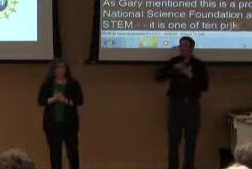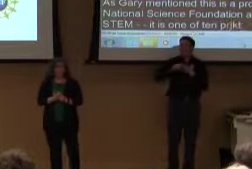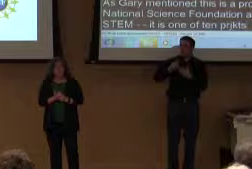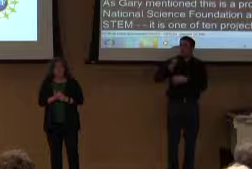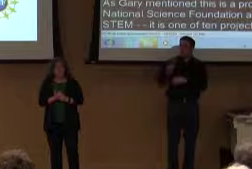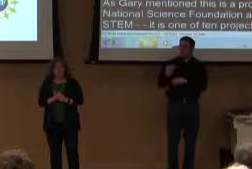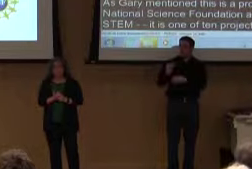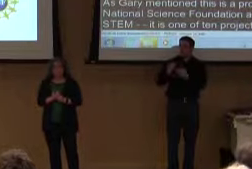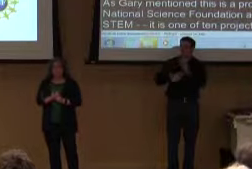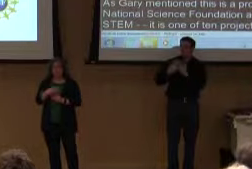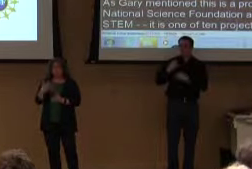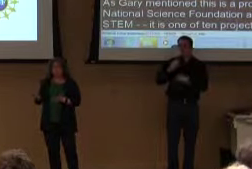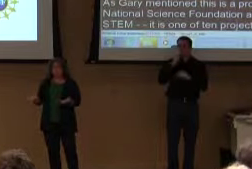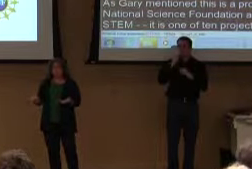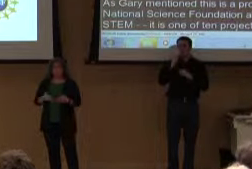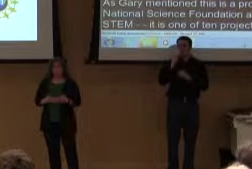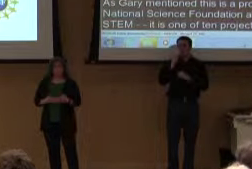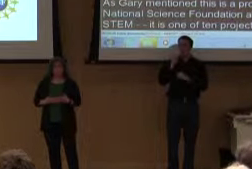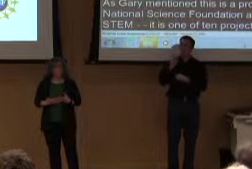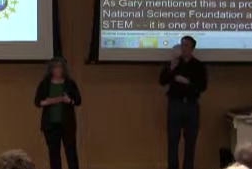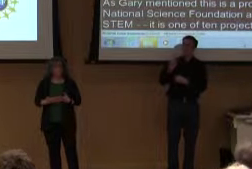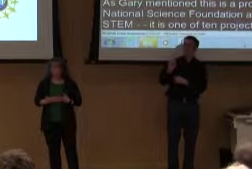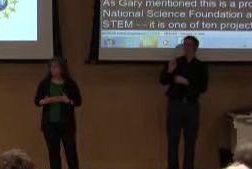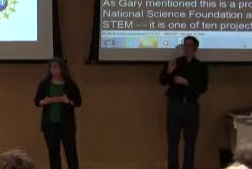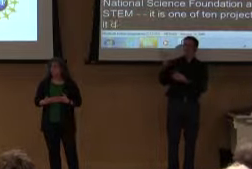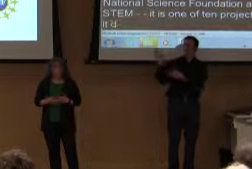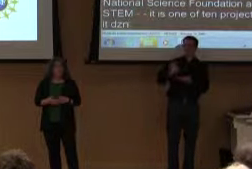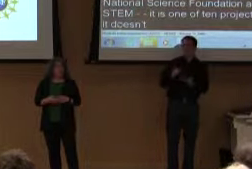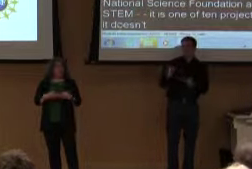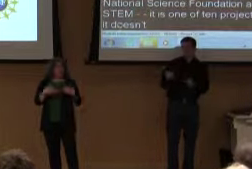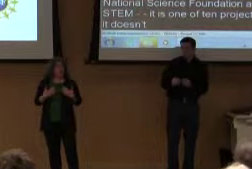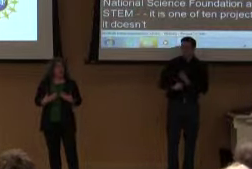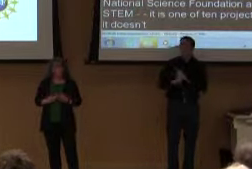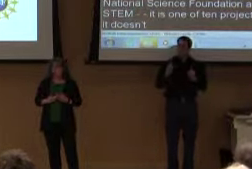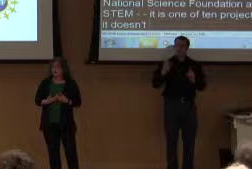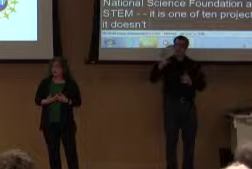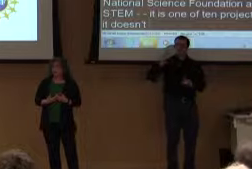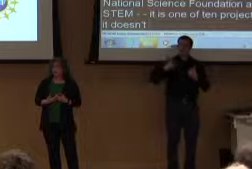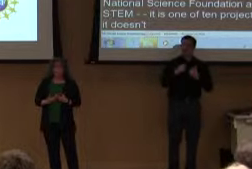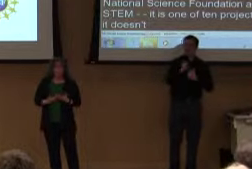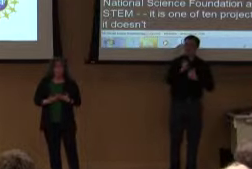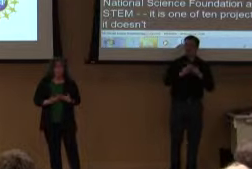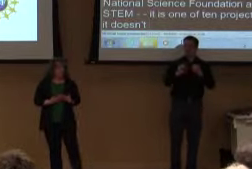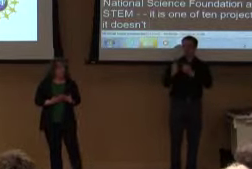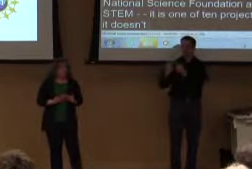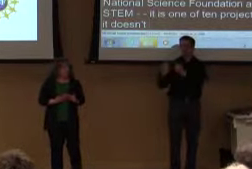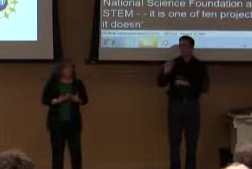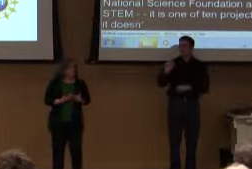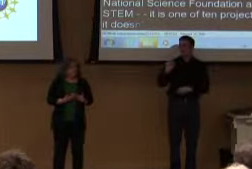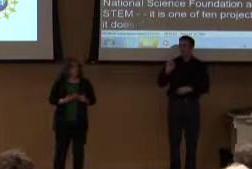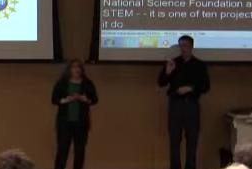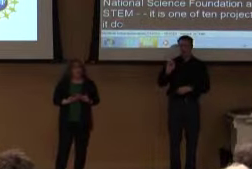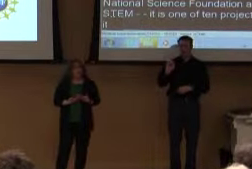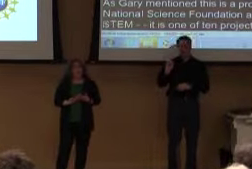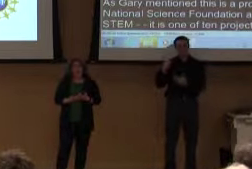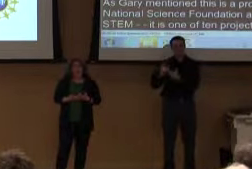Project, which doesn't exist as a funding source at this point in time. But there were 10 alliances that were funded